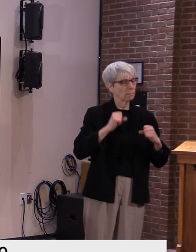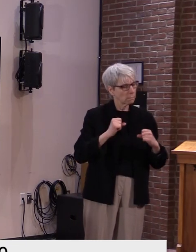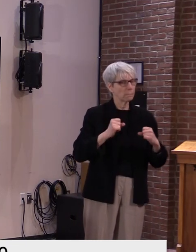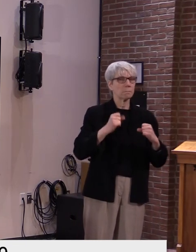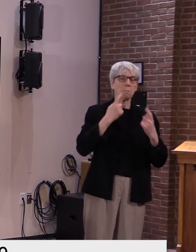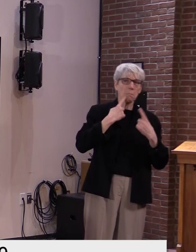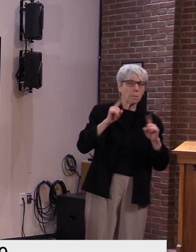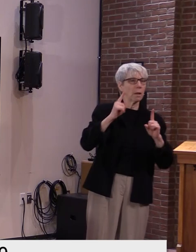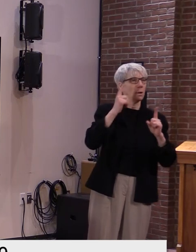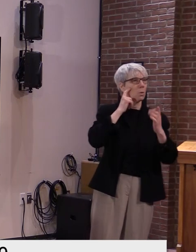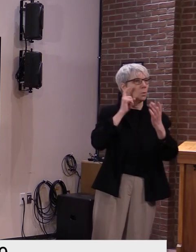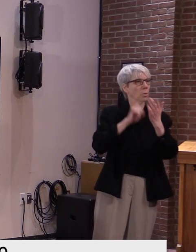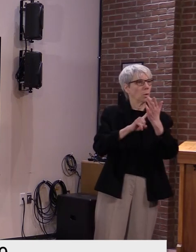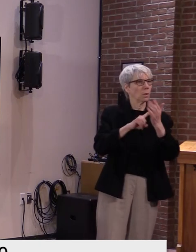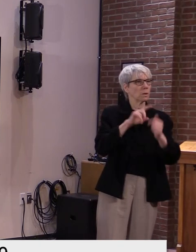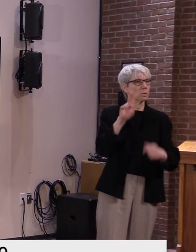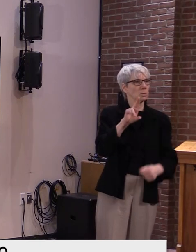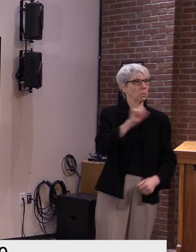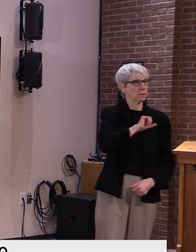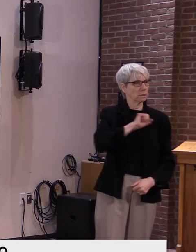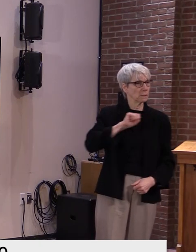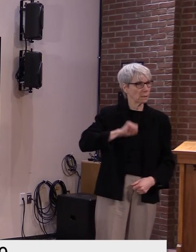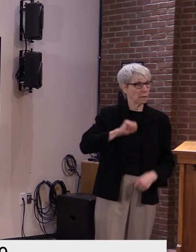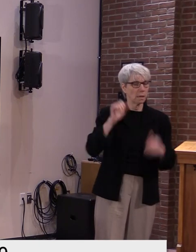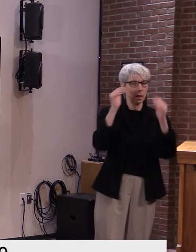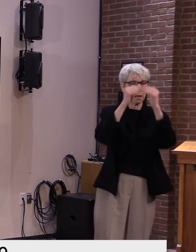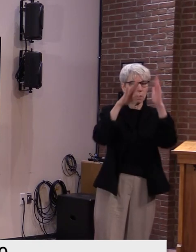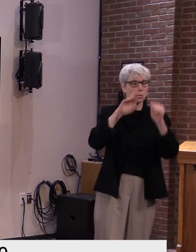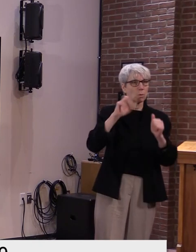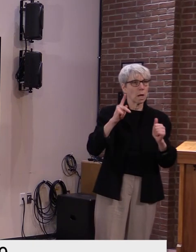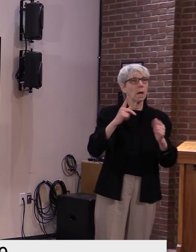effort in the Senate and the House. At least